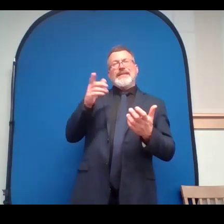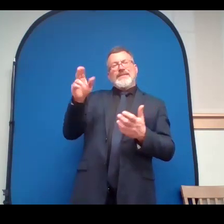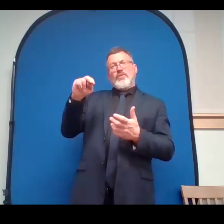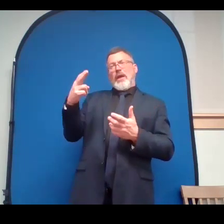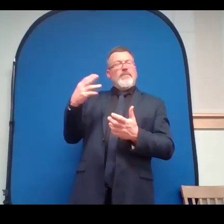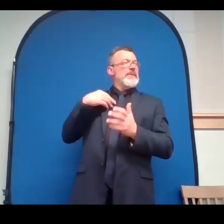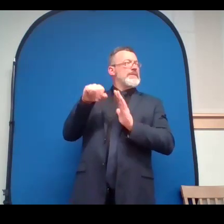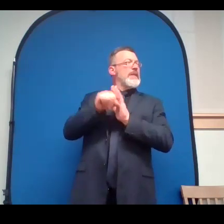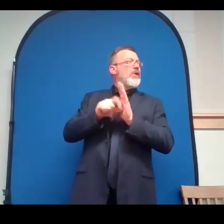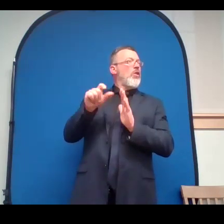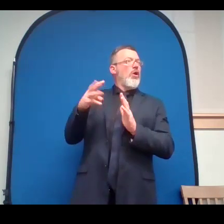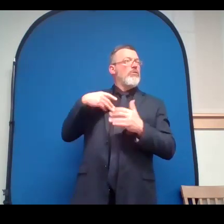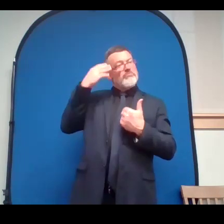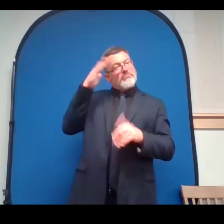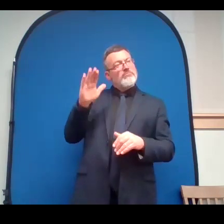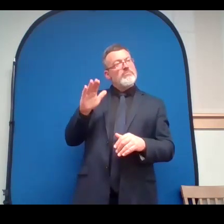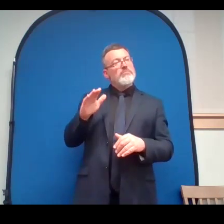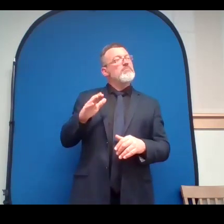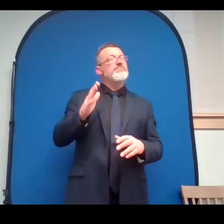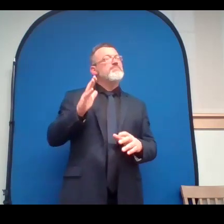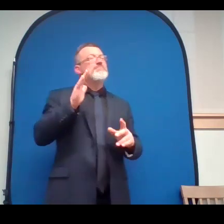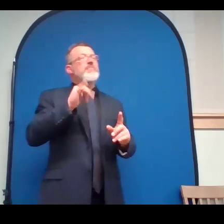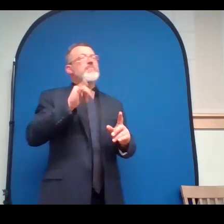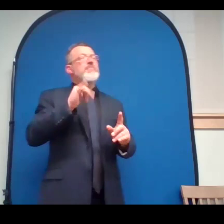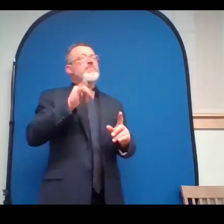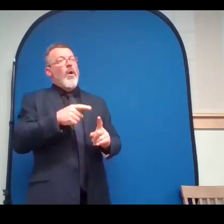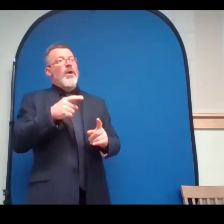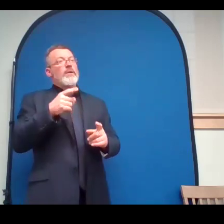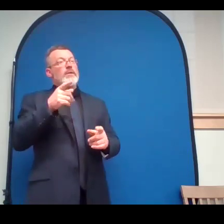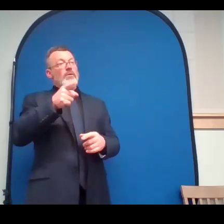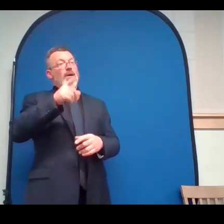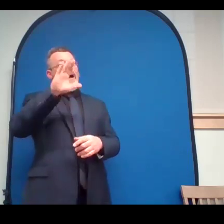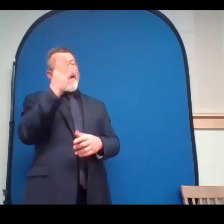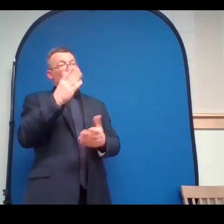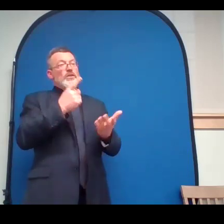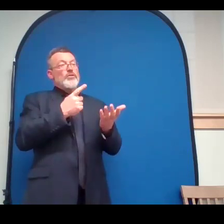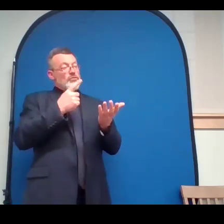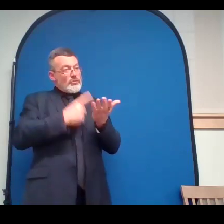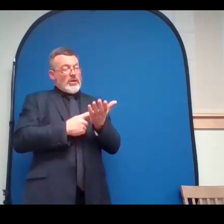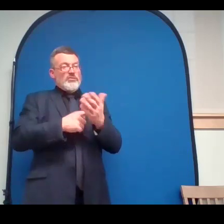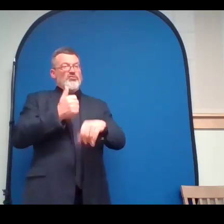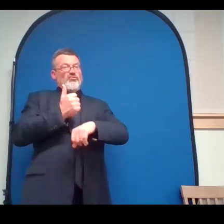was never discussed. Charges? To charge him? Charging him criminally. No, sir.